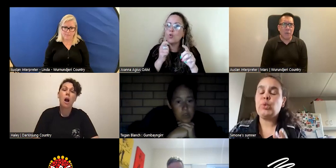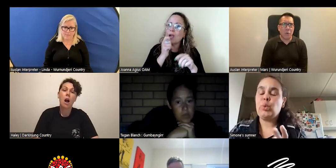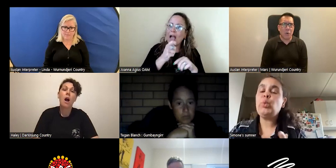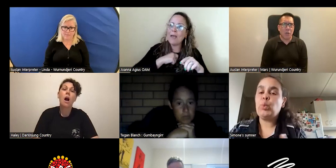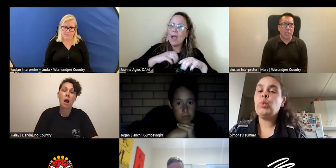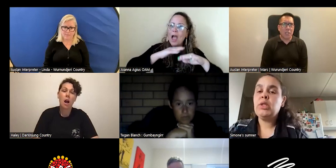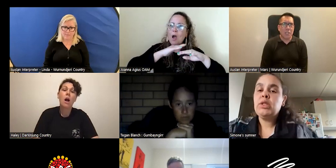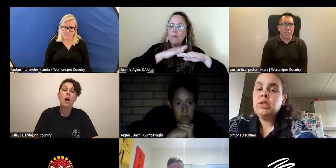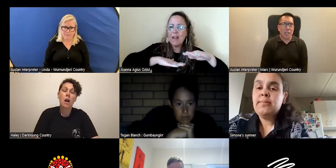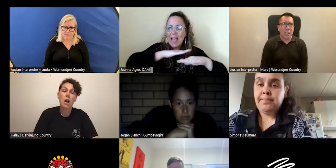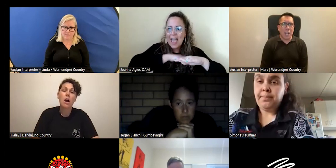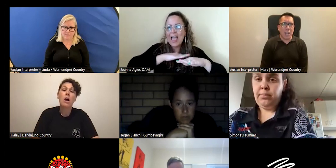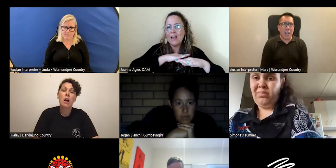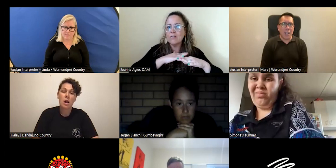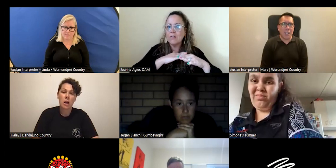about before,